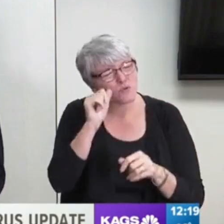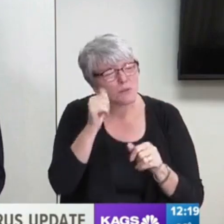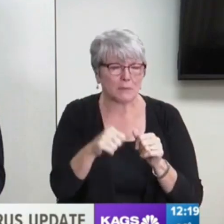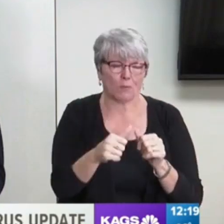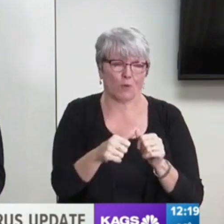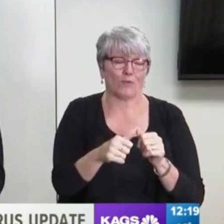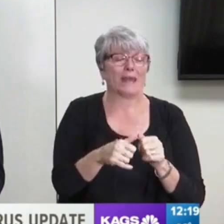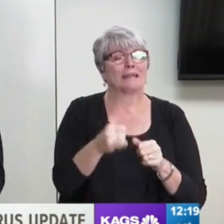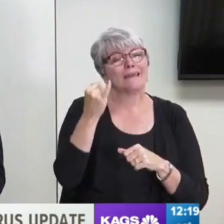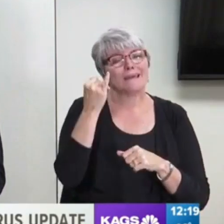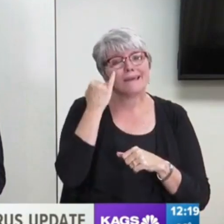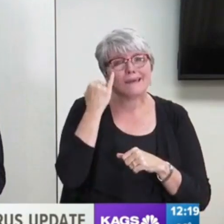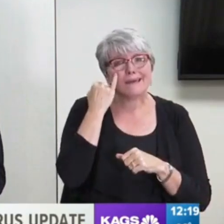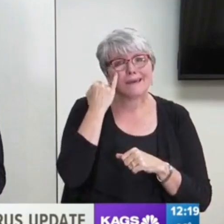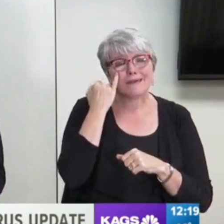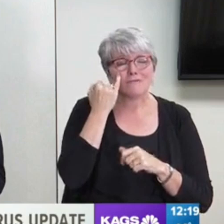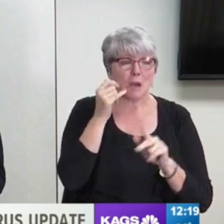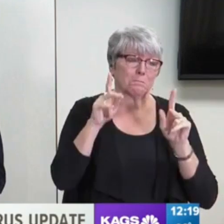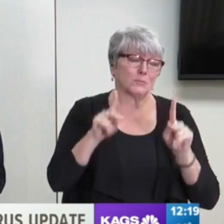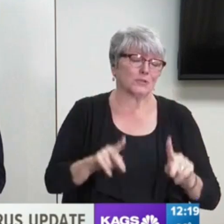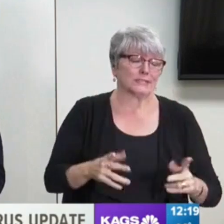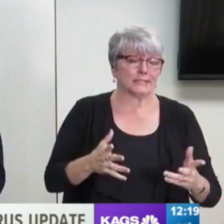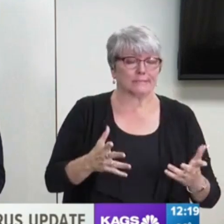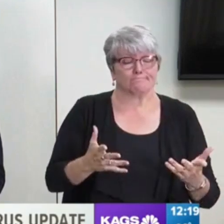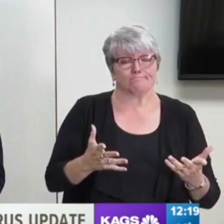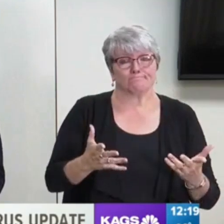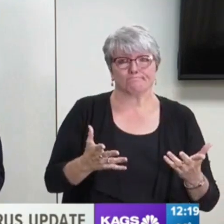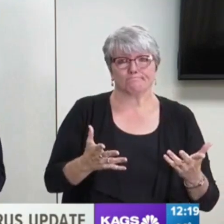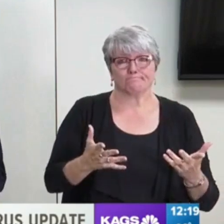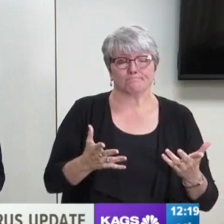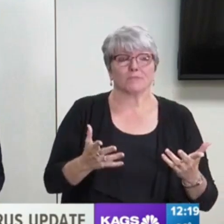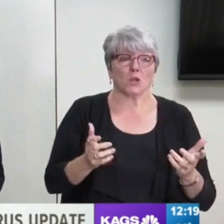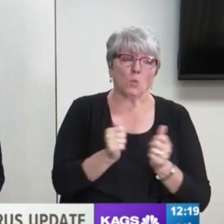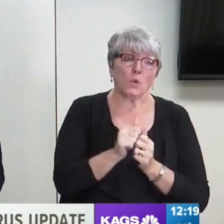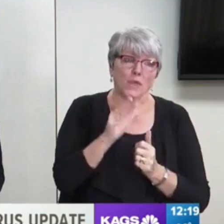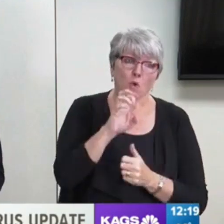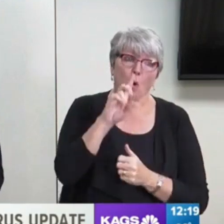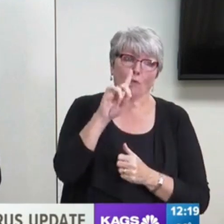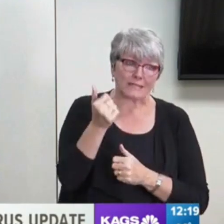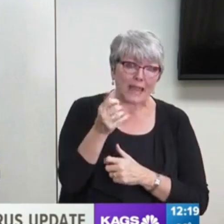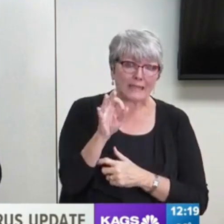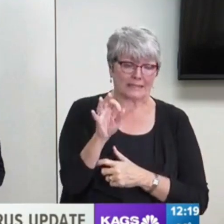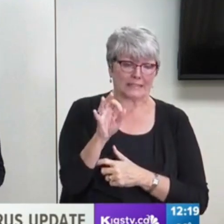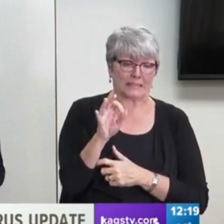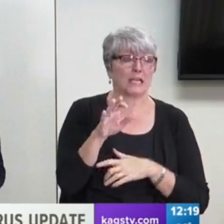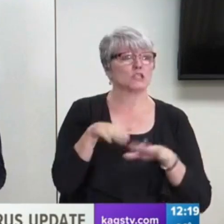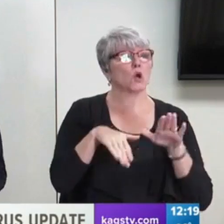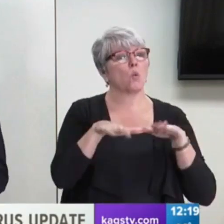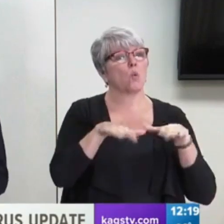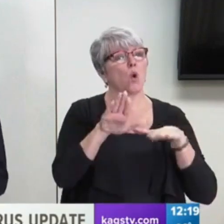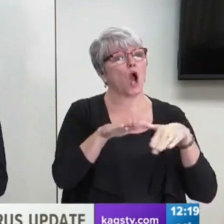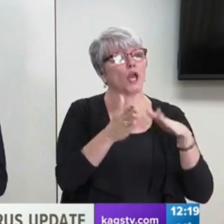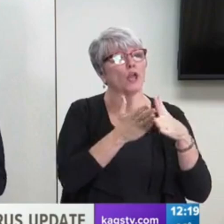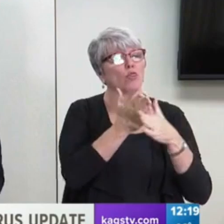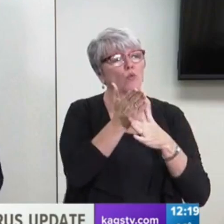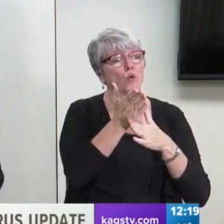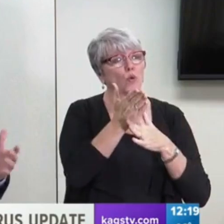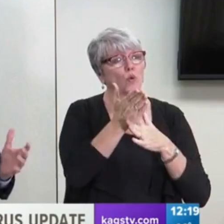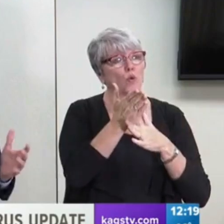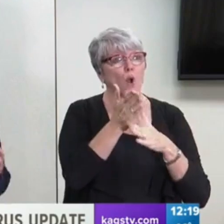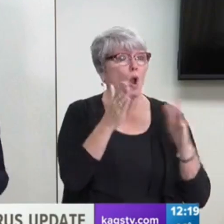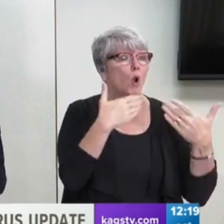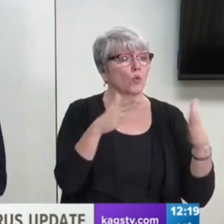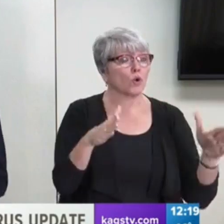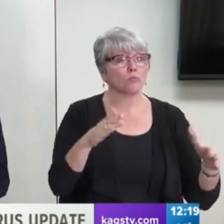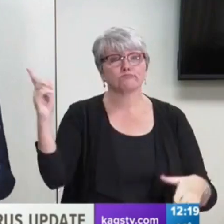mind that if an individual with COVID-19 is walking through a